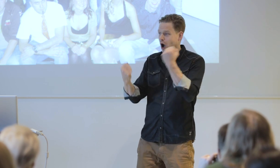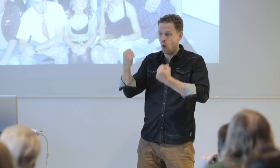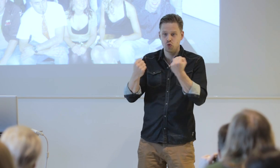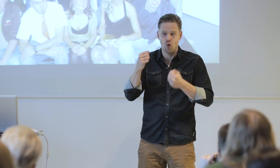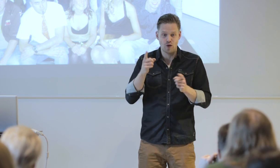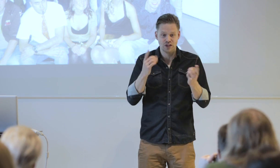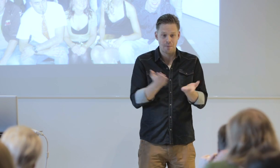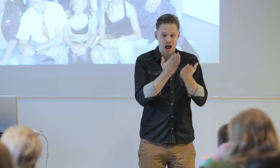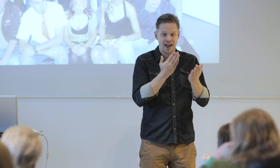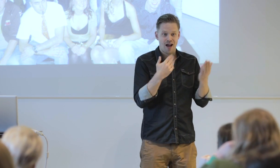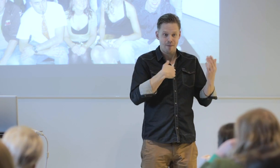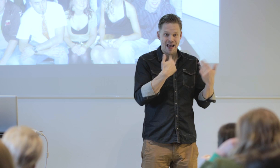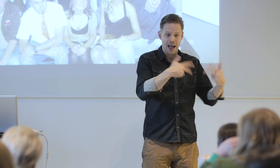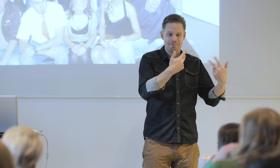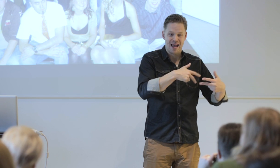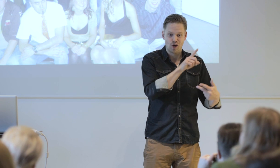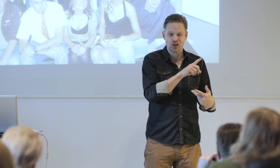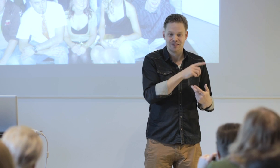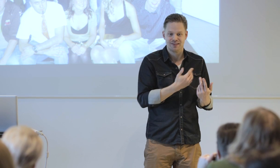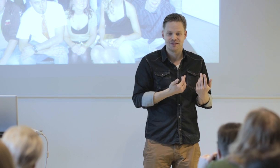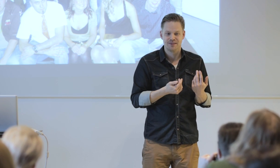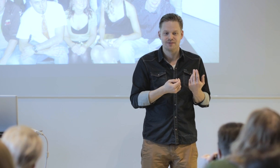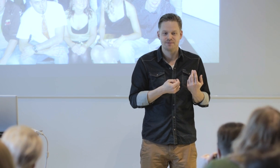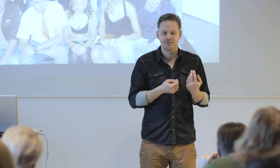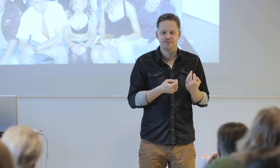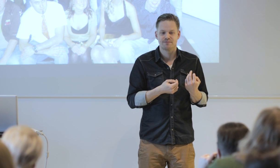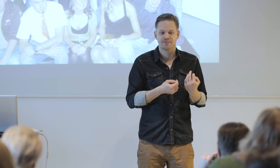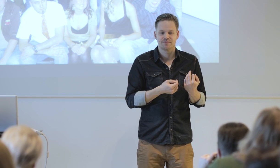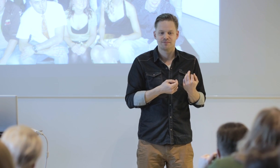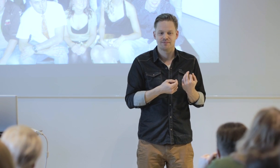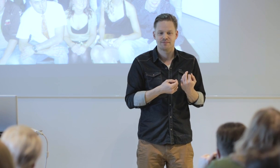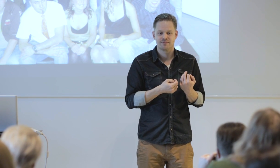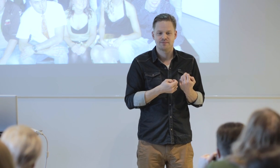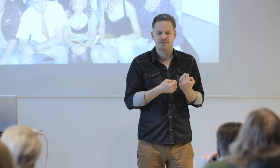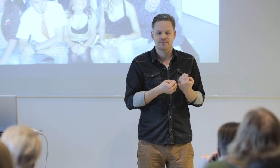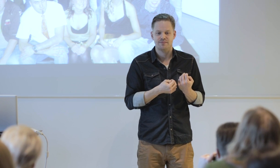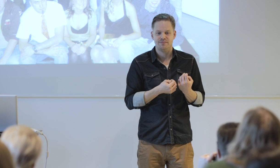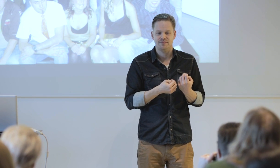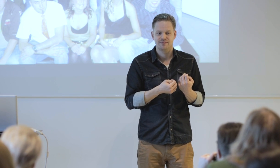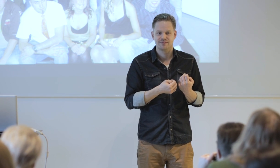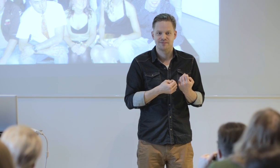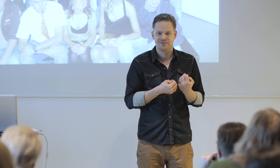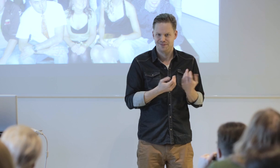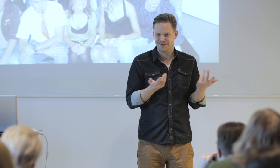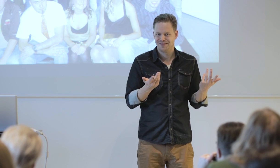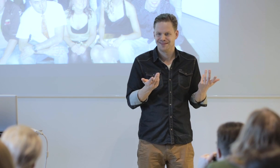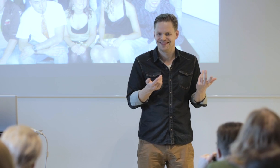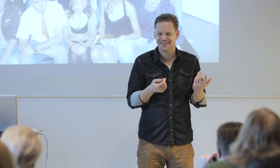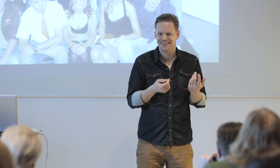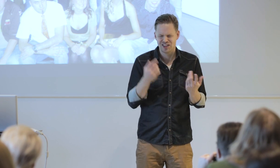and you can't do that. You can't film driving in a car or film some landscape when I'm signing. You need to